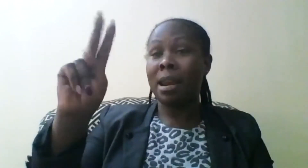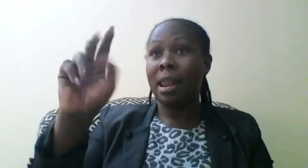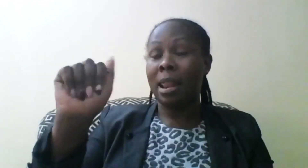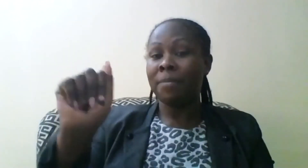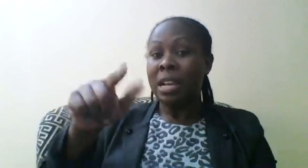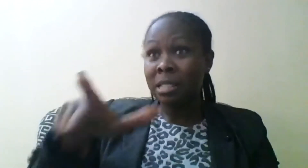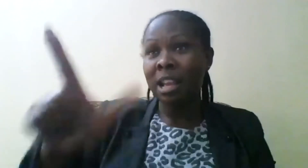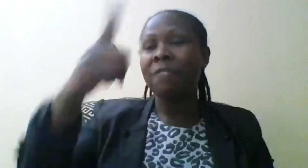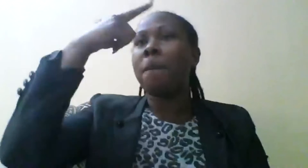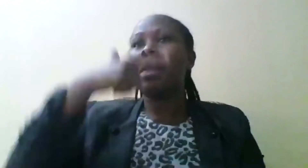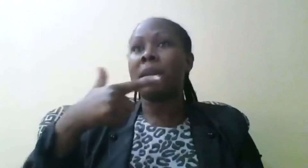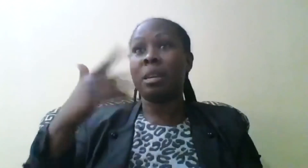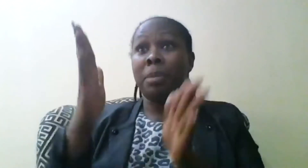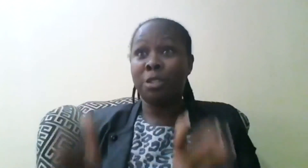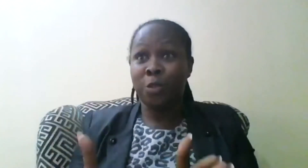Mwalanda. He's